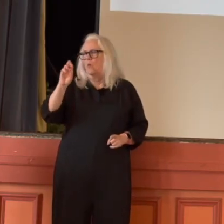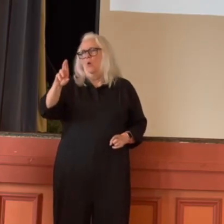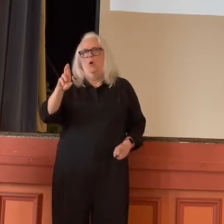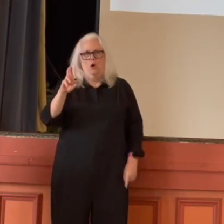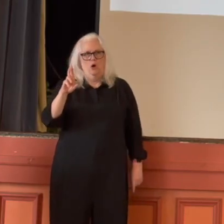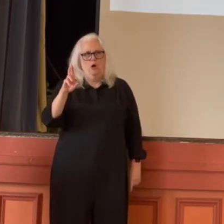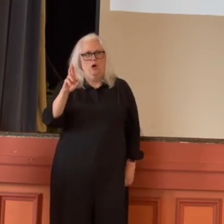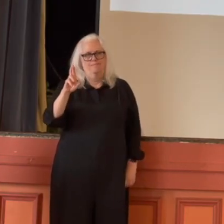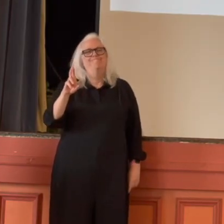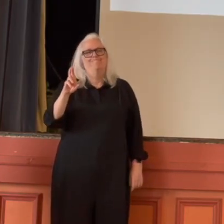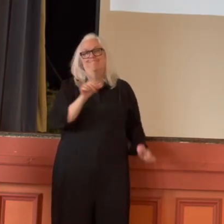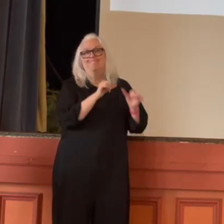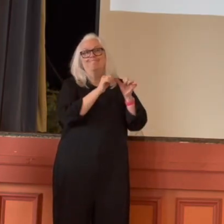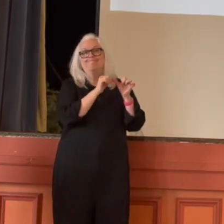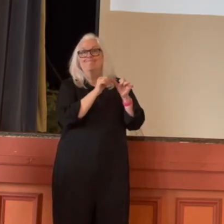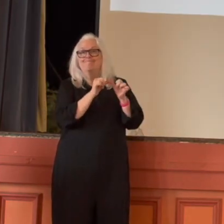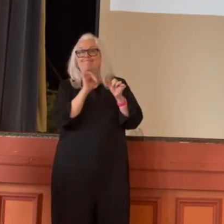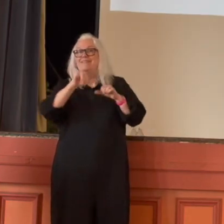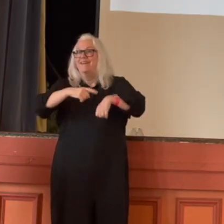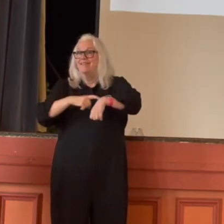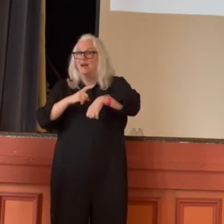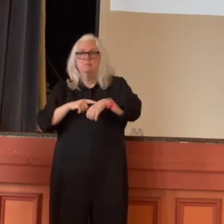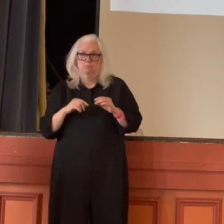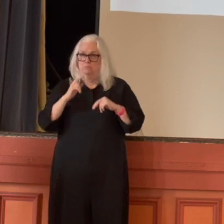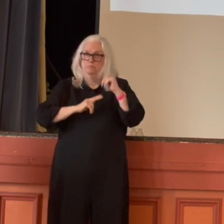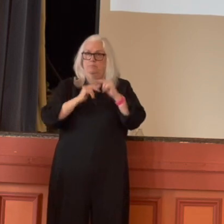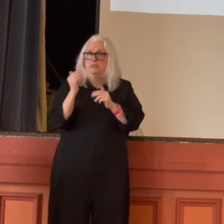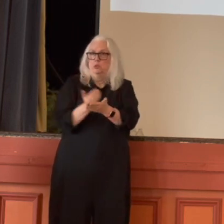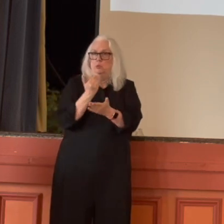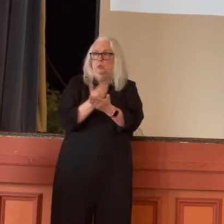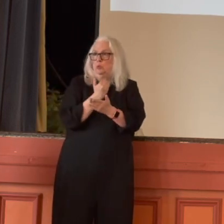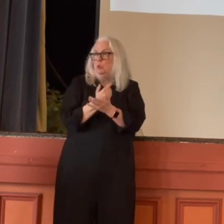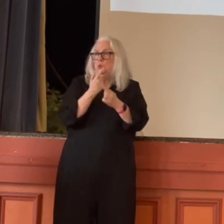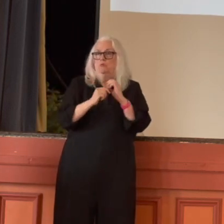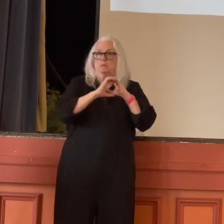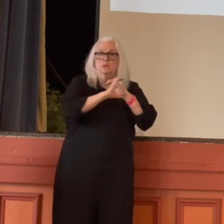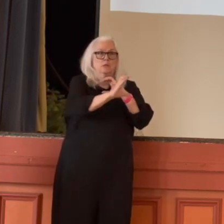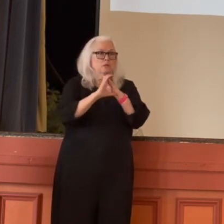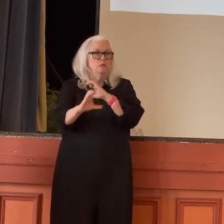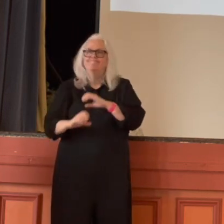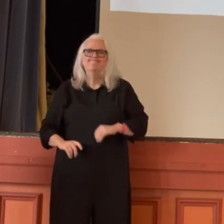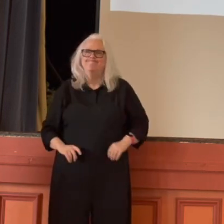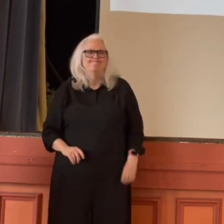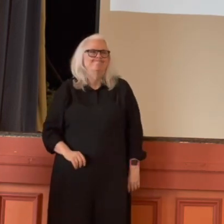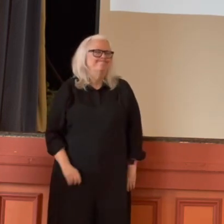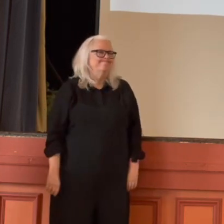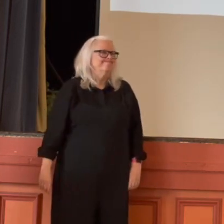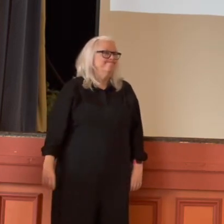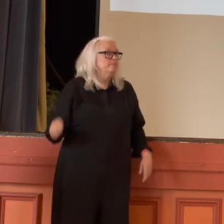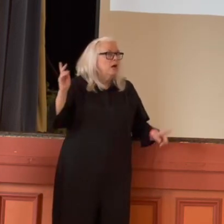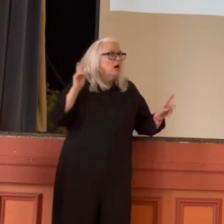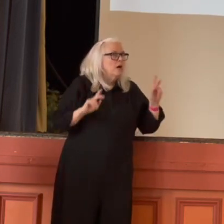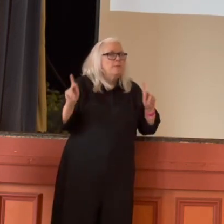throughout the Civil War years, there wasn't much build out of the sewer network, but you did have people moving from the